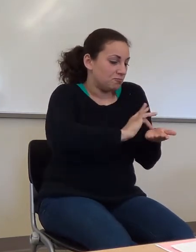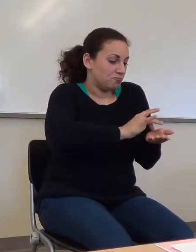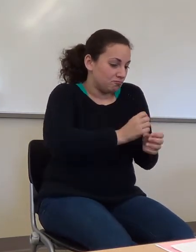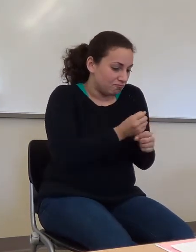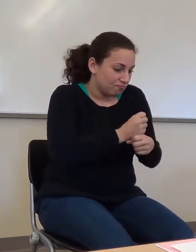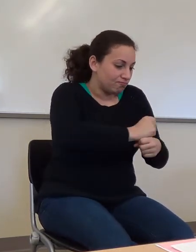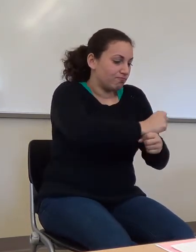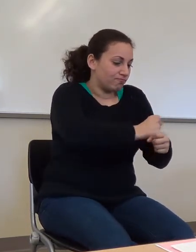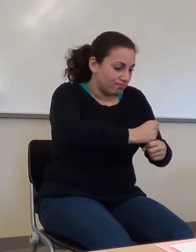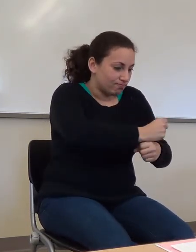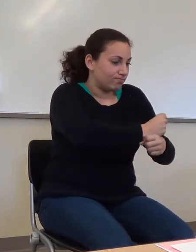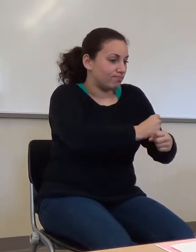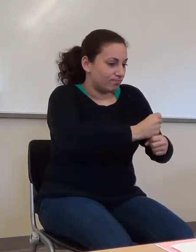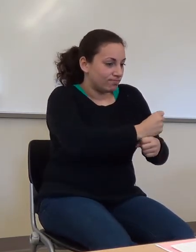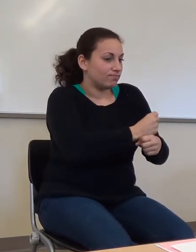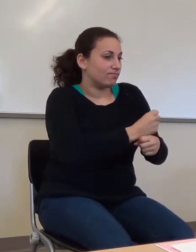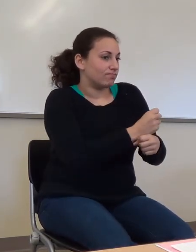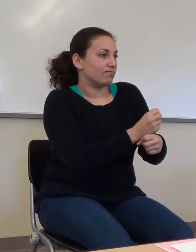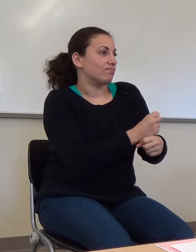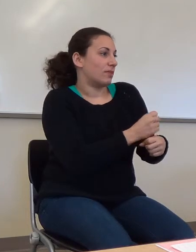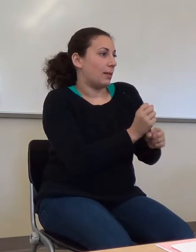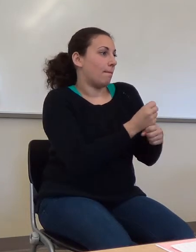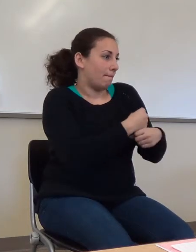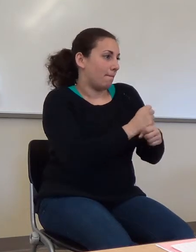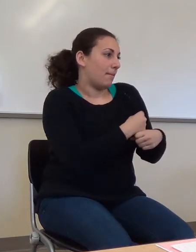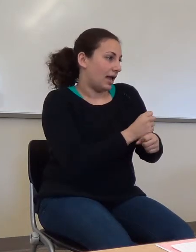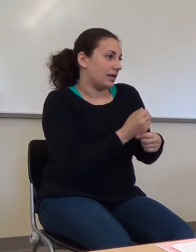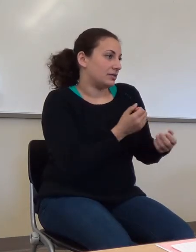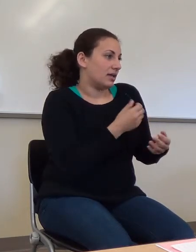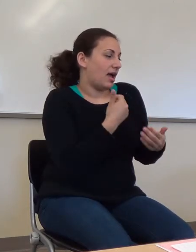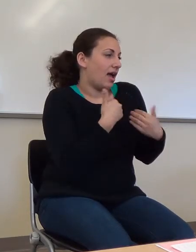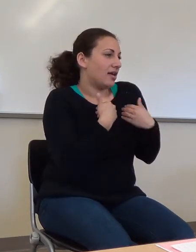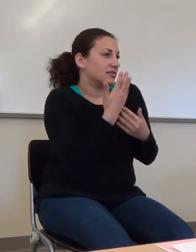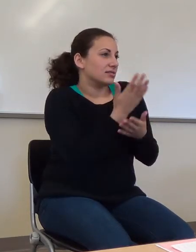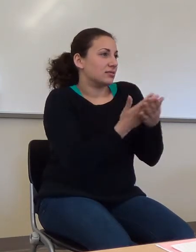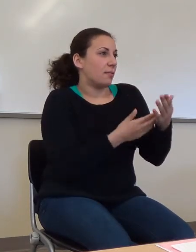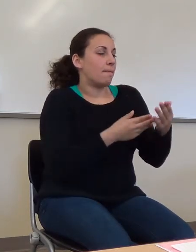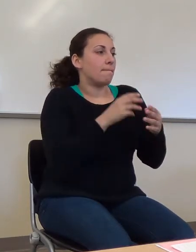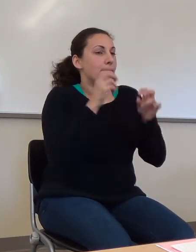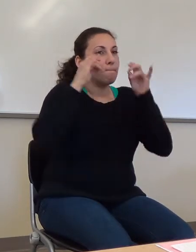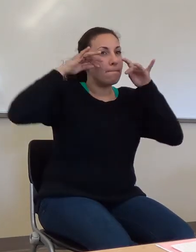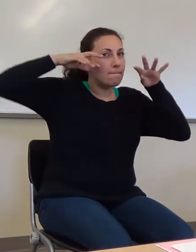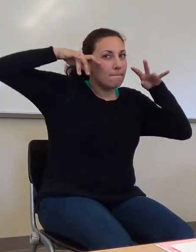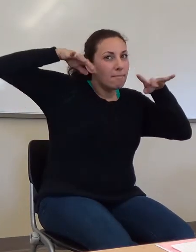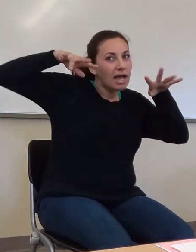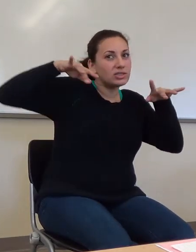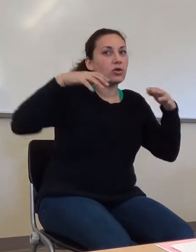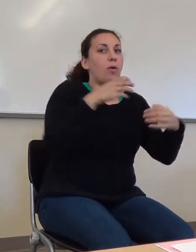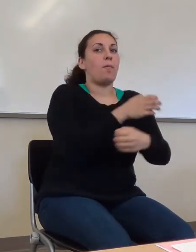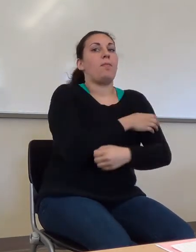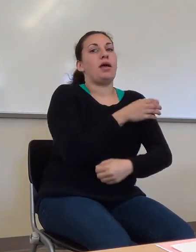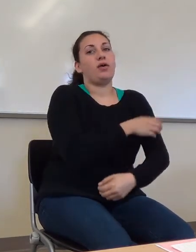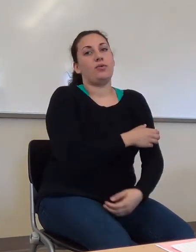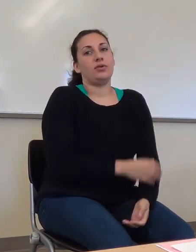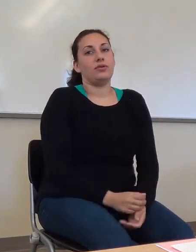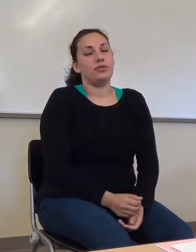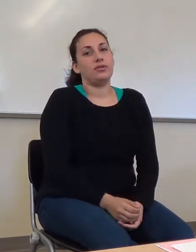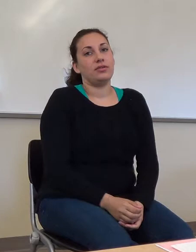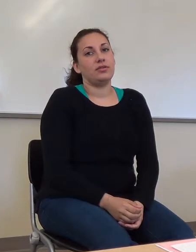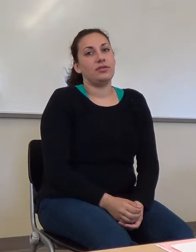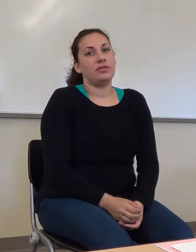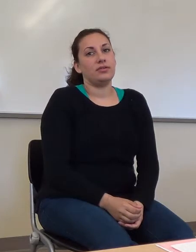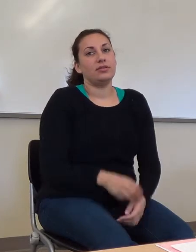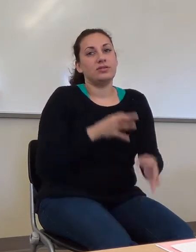medicines has some sort of magical powers, okay? And that's what they're talking about